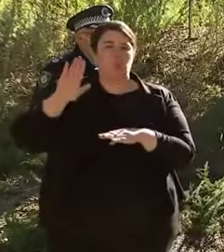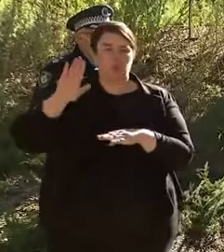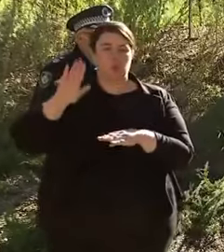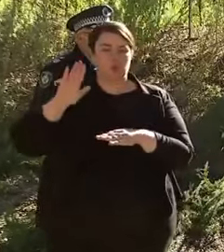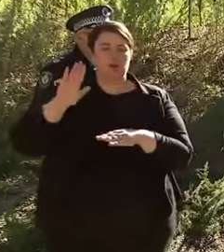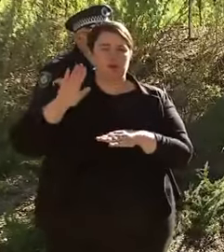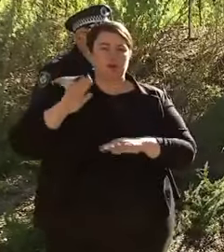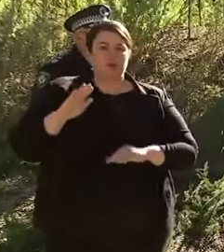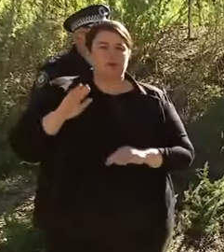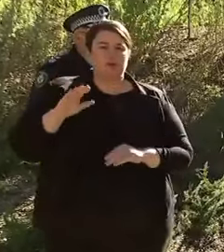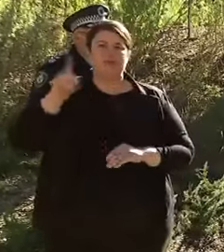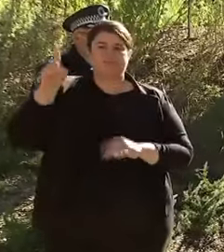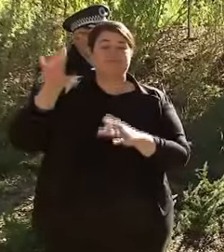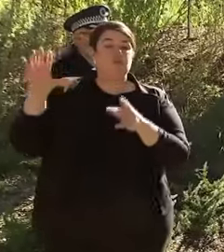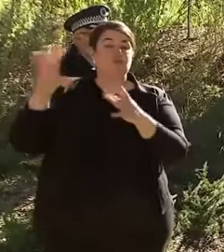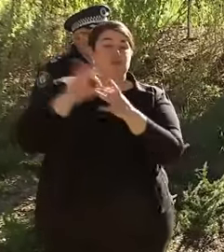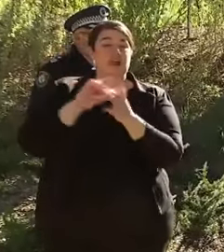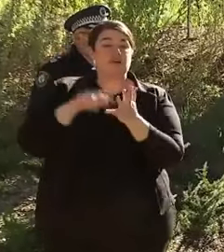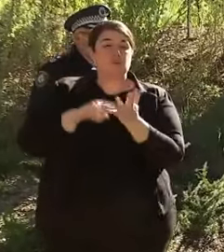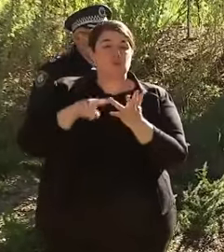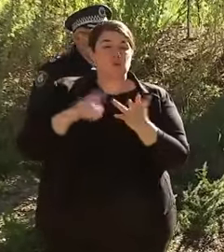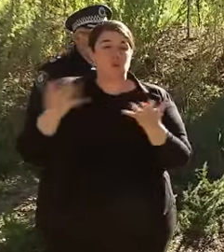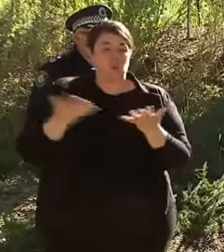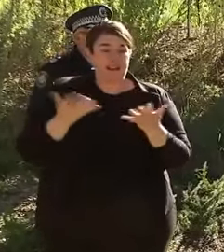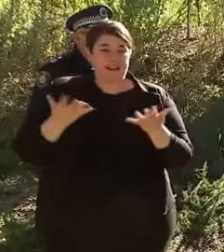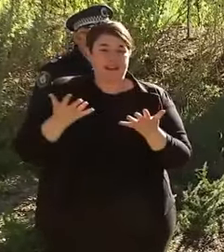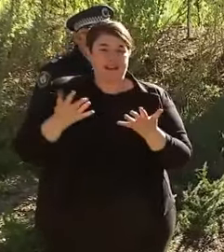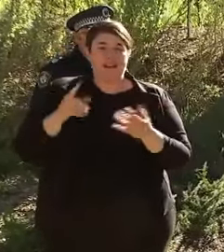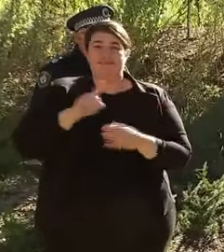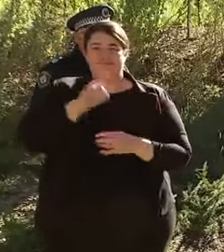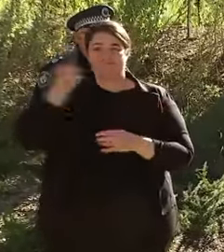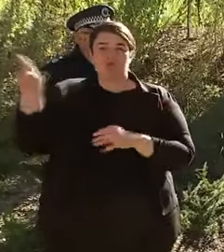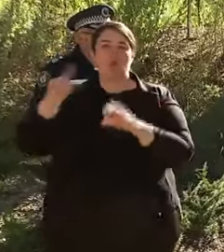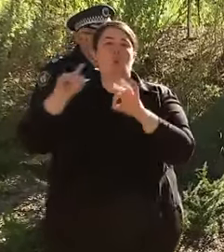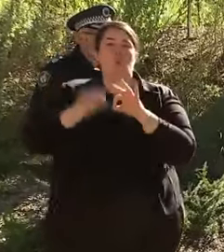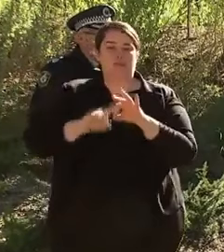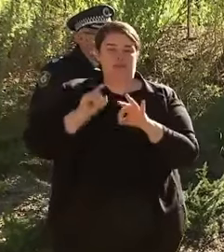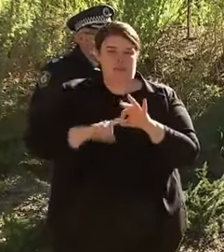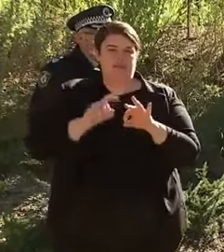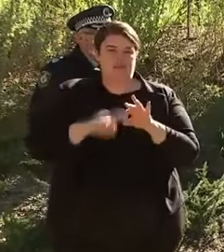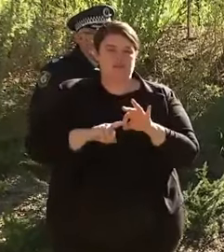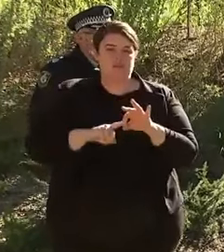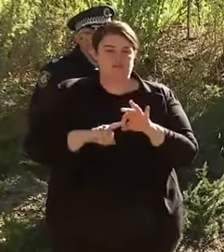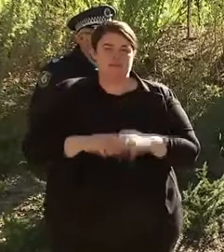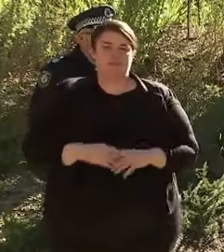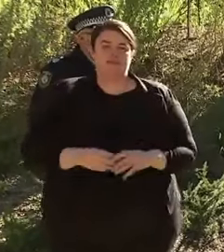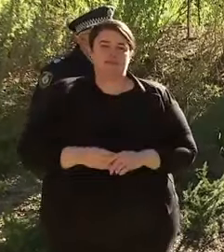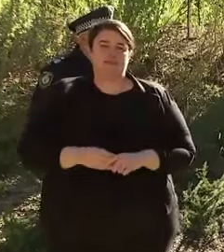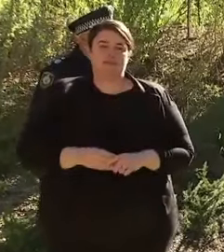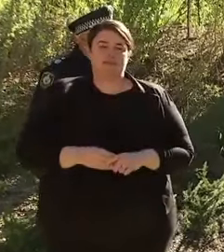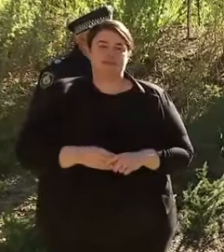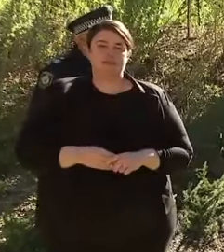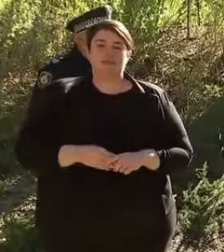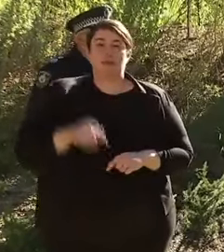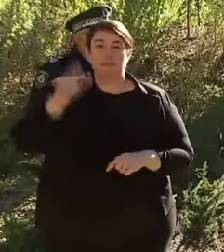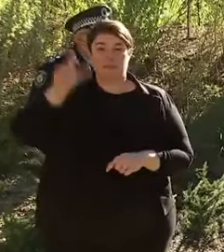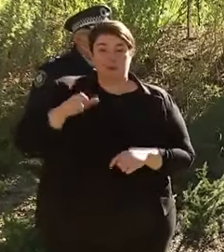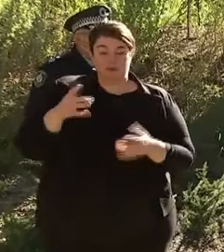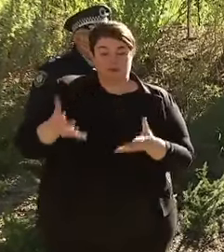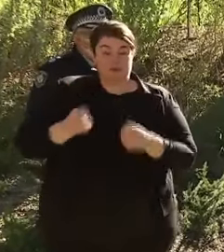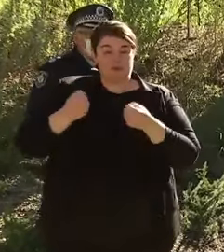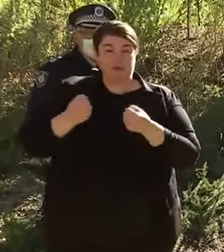has related to, linked back to Queensland. So this person is believed to have been exposed